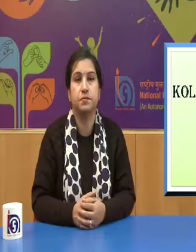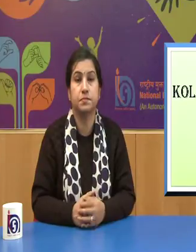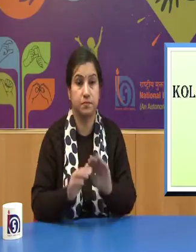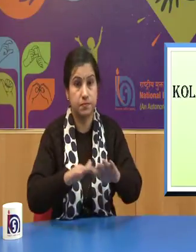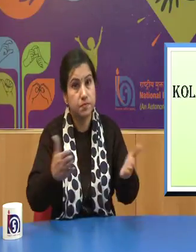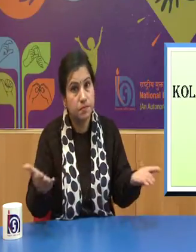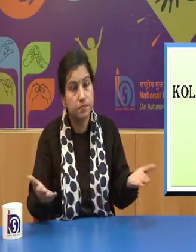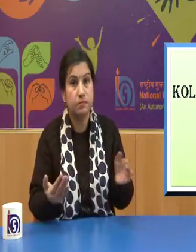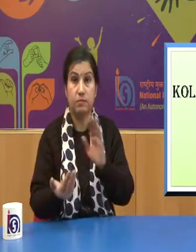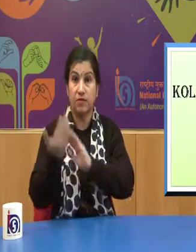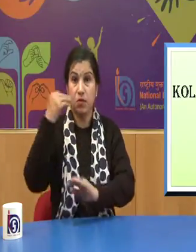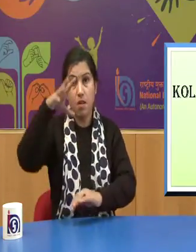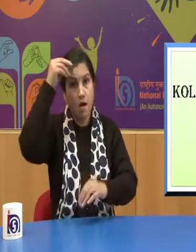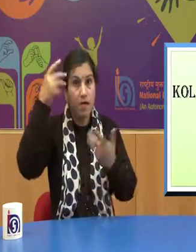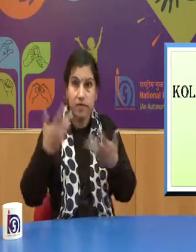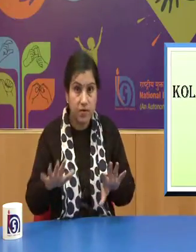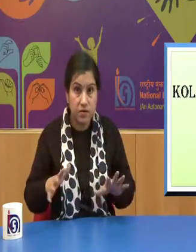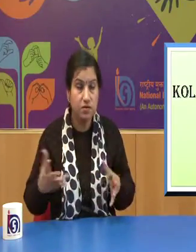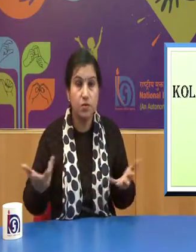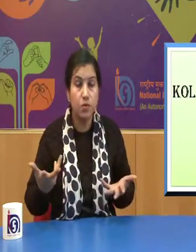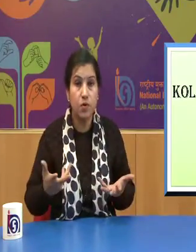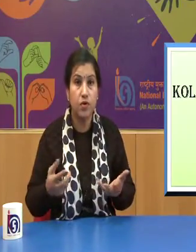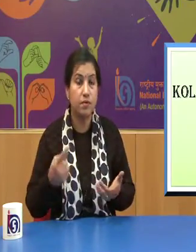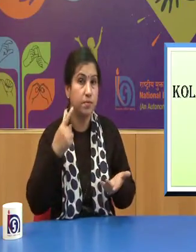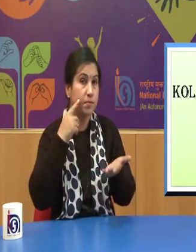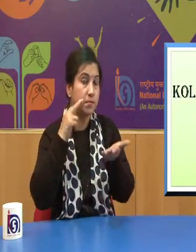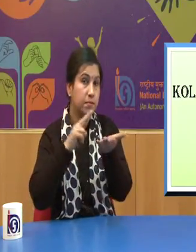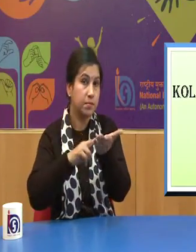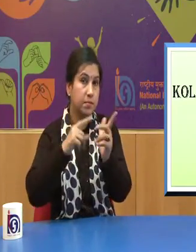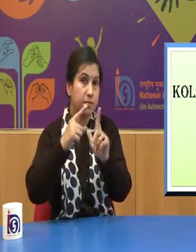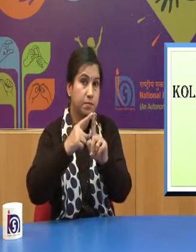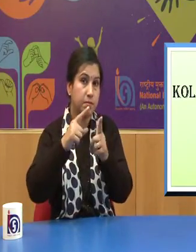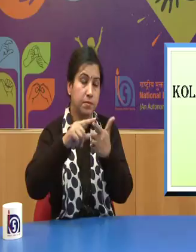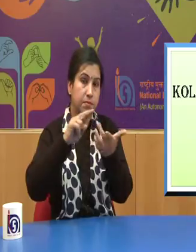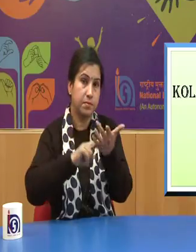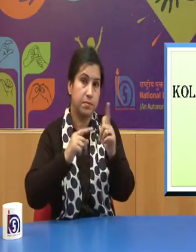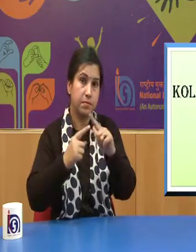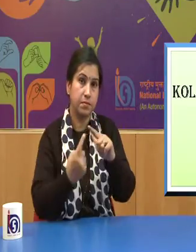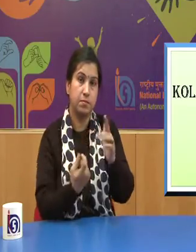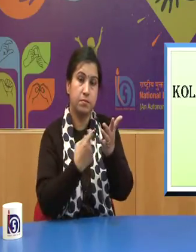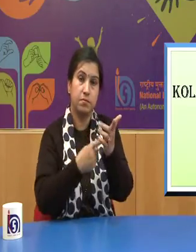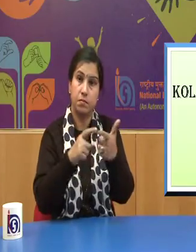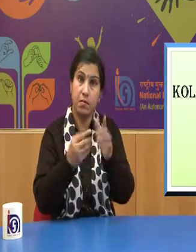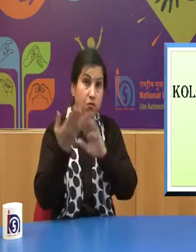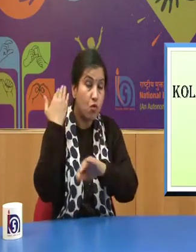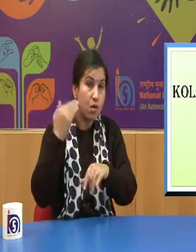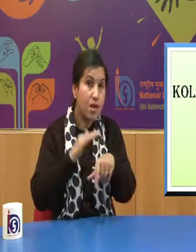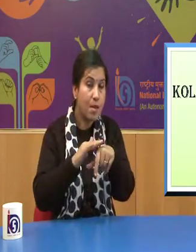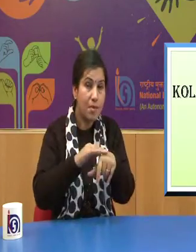Learners, we have already learned that an indentured laborer was a person who